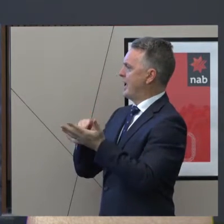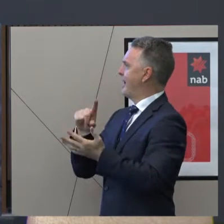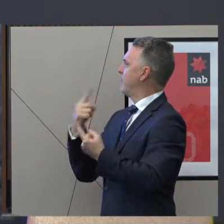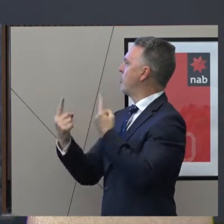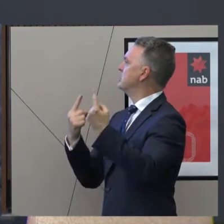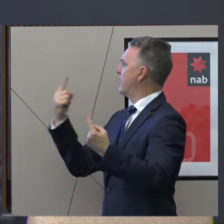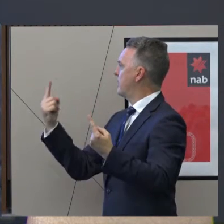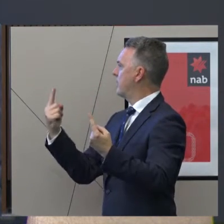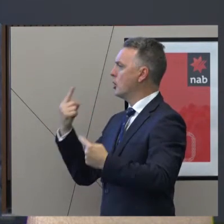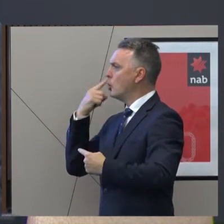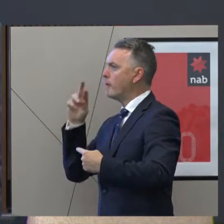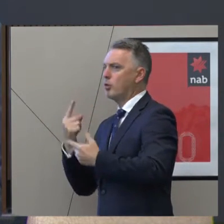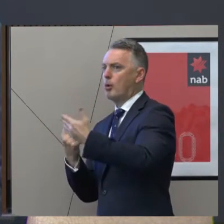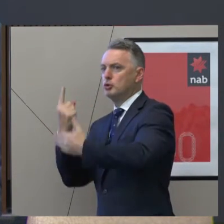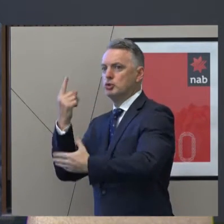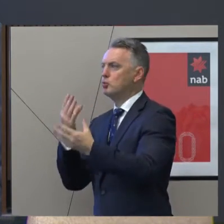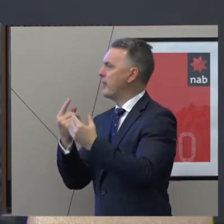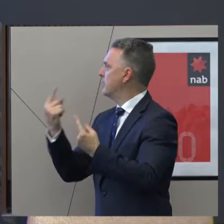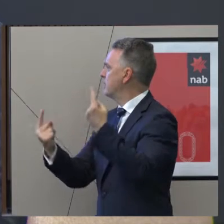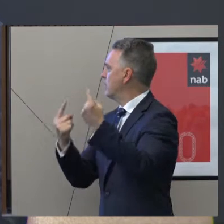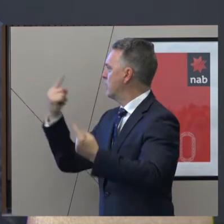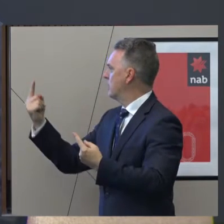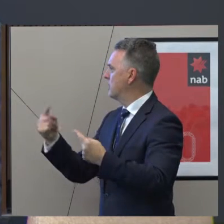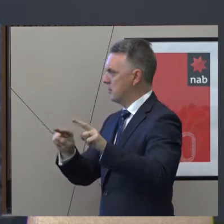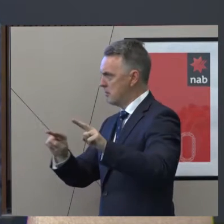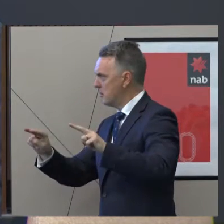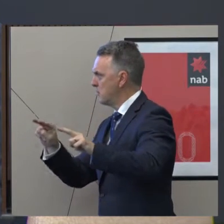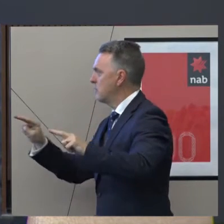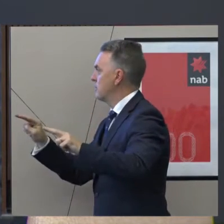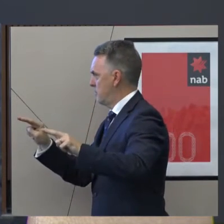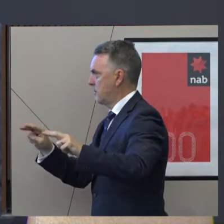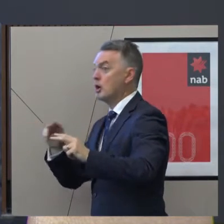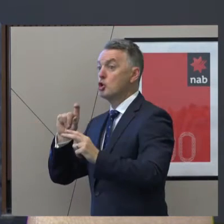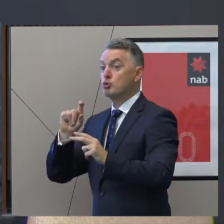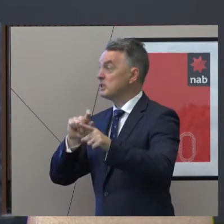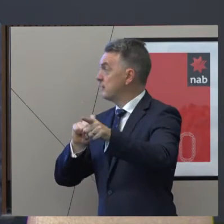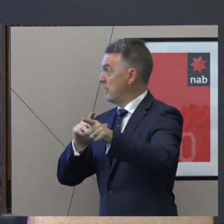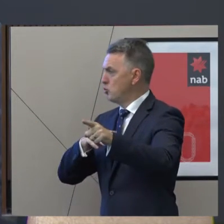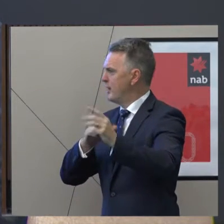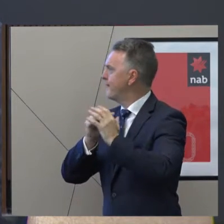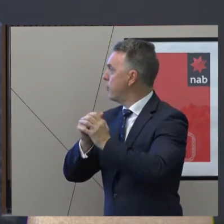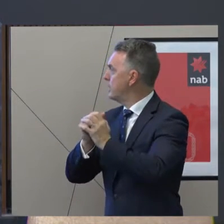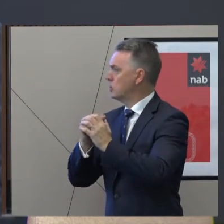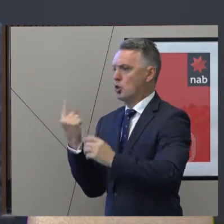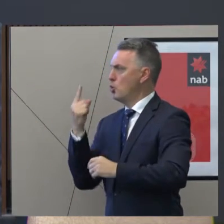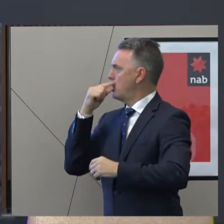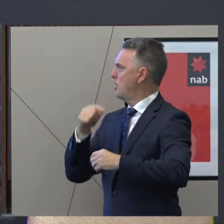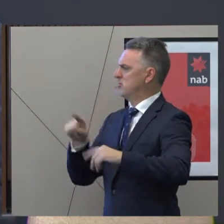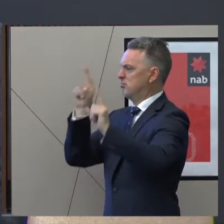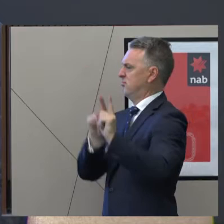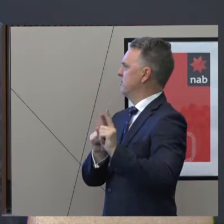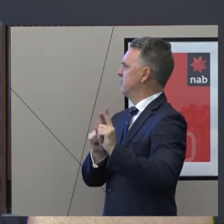opportunities for each other. And Christopher, you need friends, friends who can stand alongside